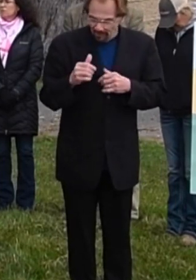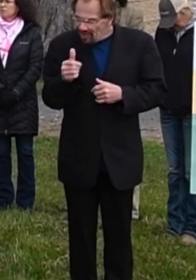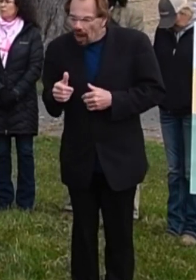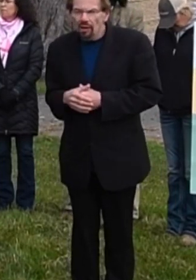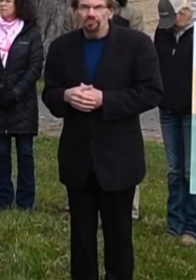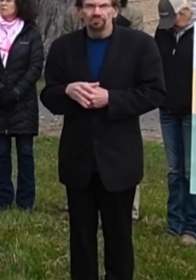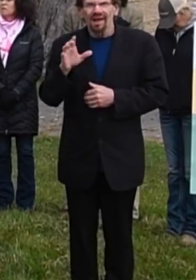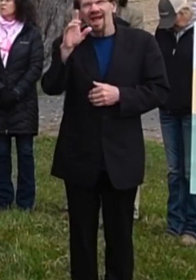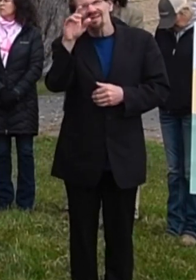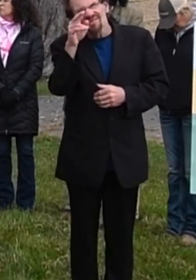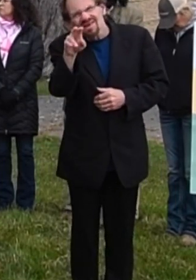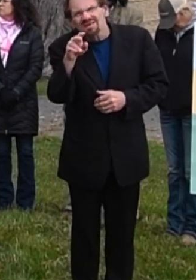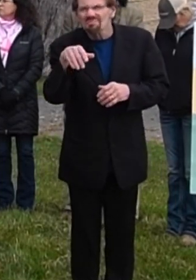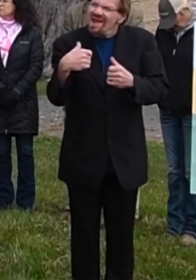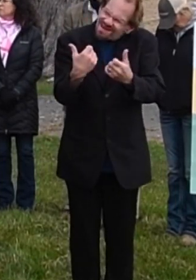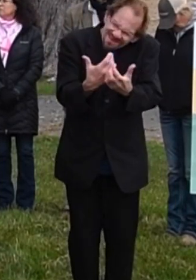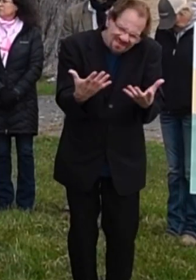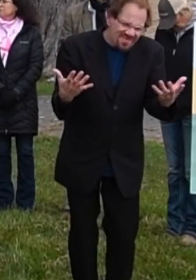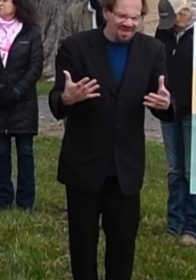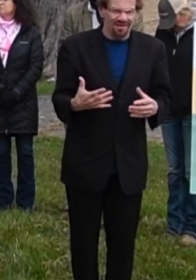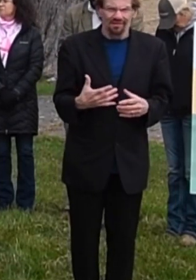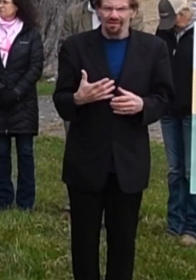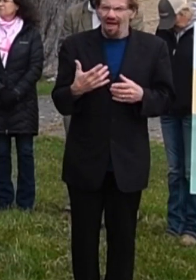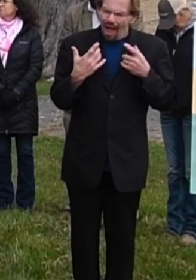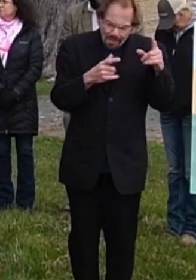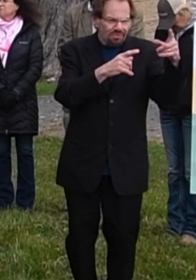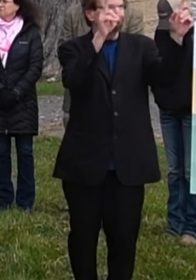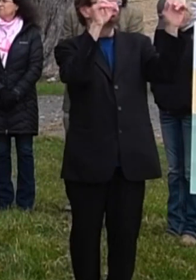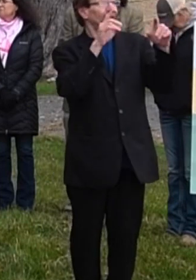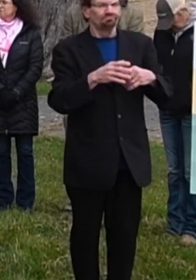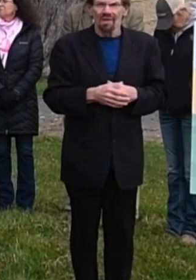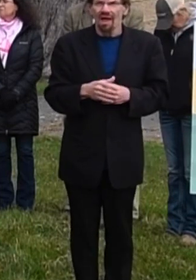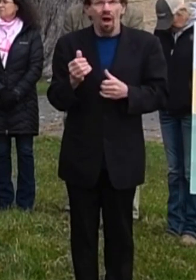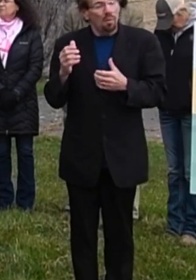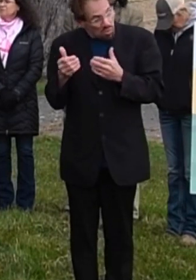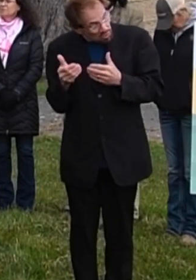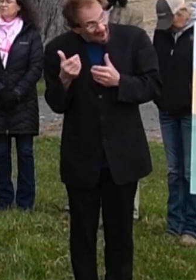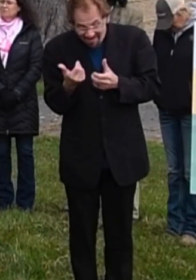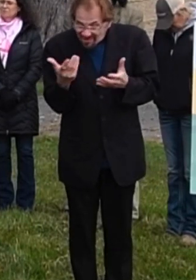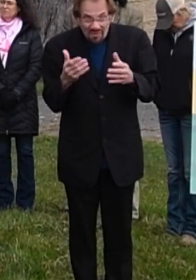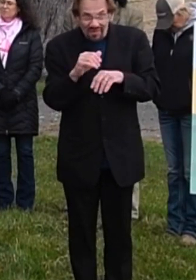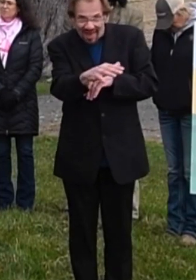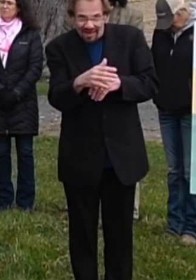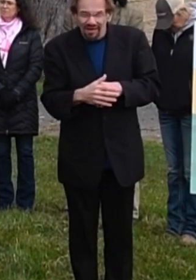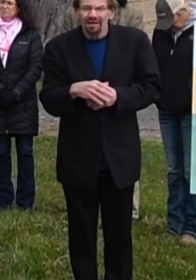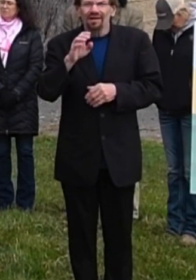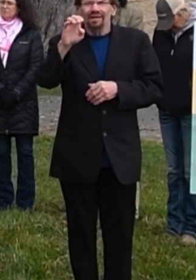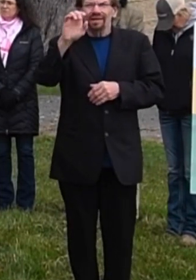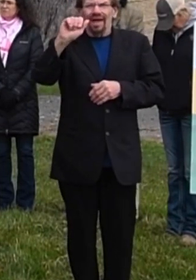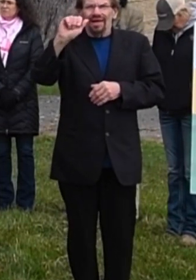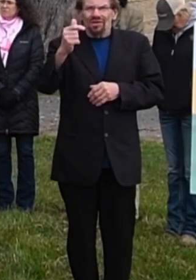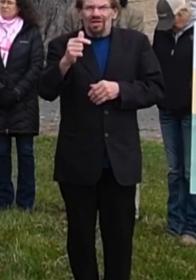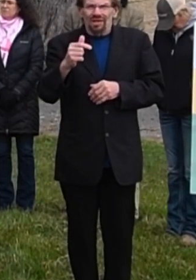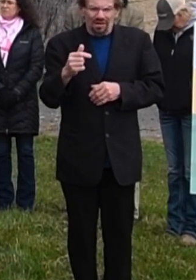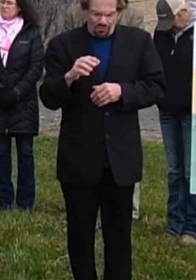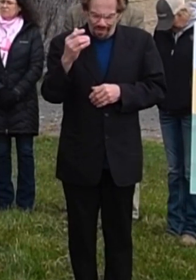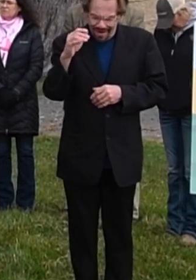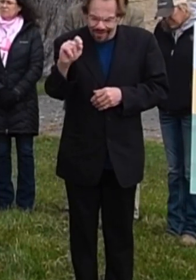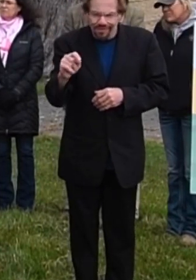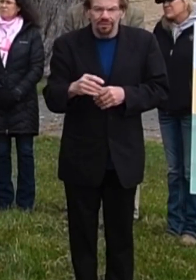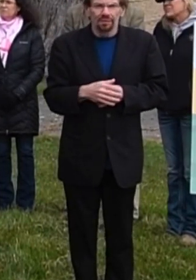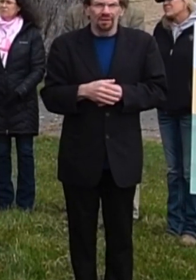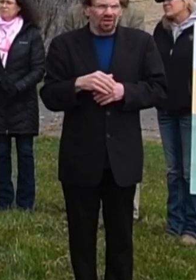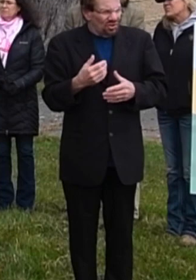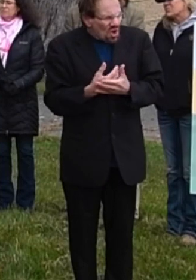made almost everything we've sent to him happen, which is a real big deal. The EAG grants, new soil conservation